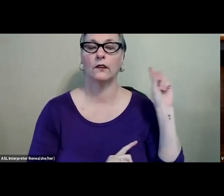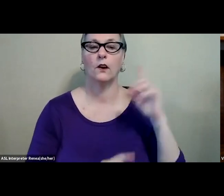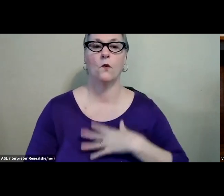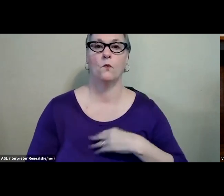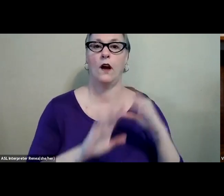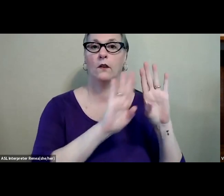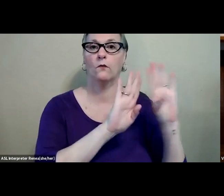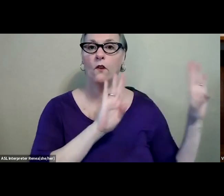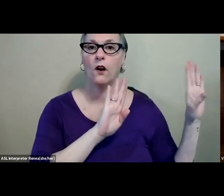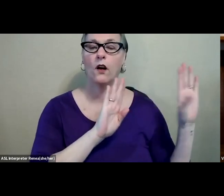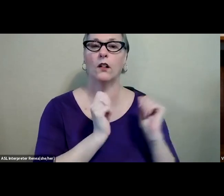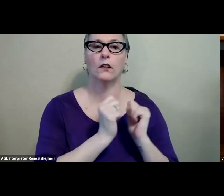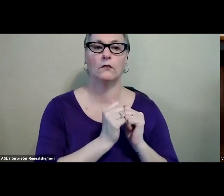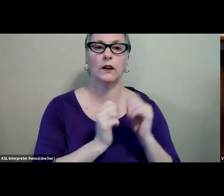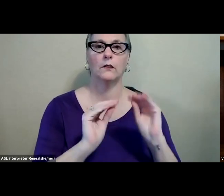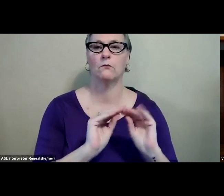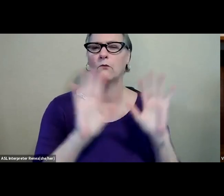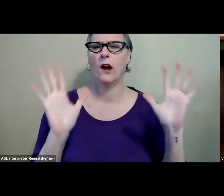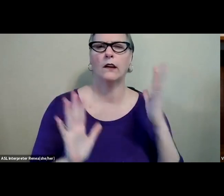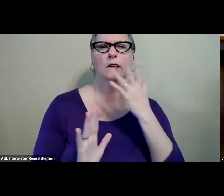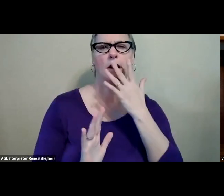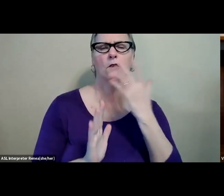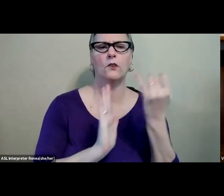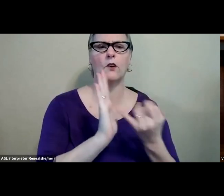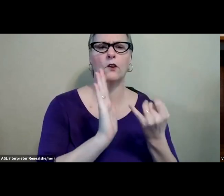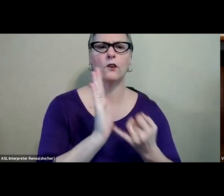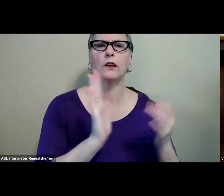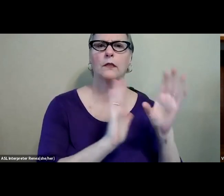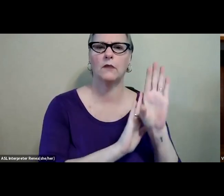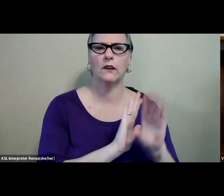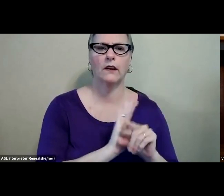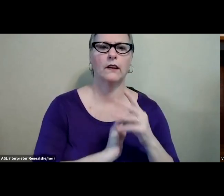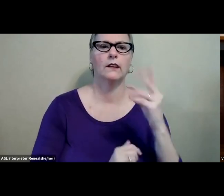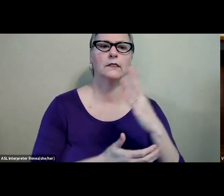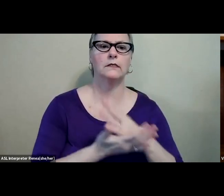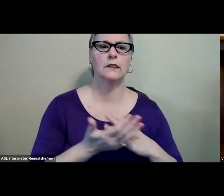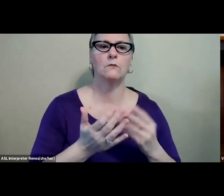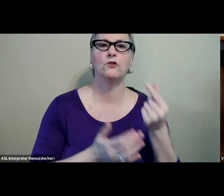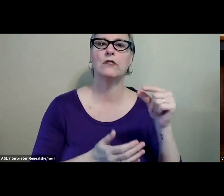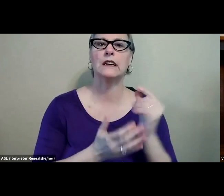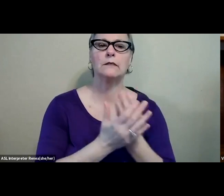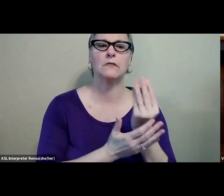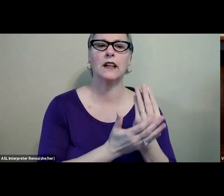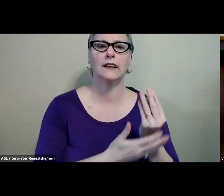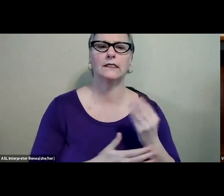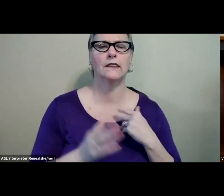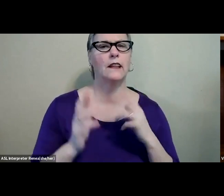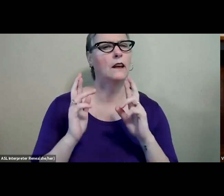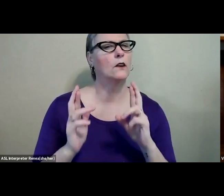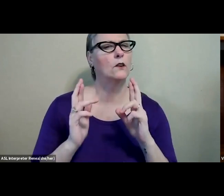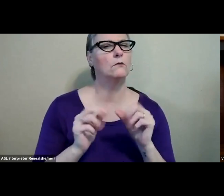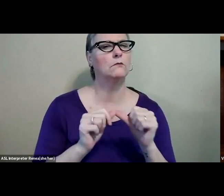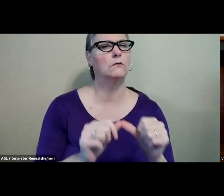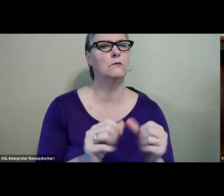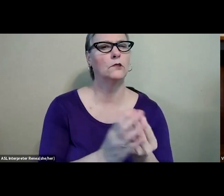wall with um brightly colored abstract art in the background and some uh green plants that i i hope aren't are green